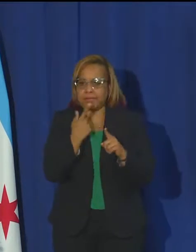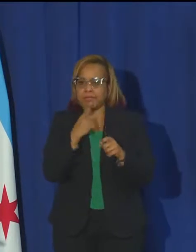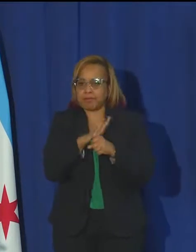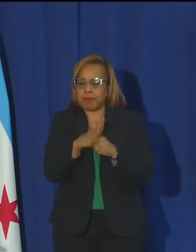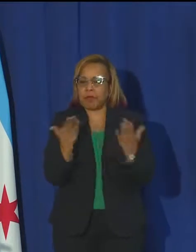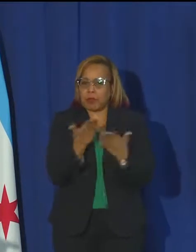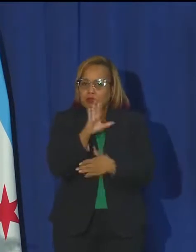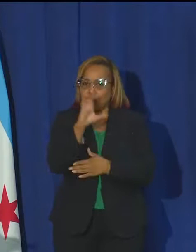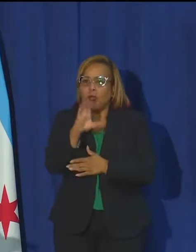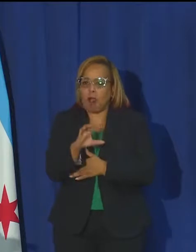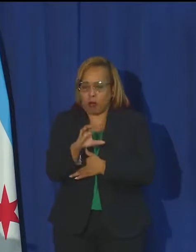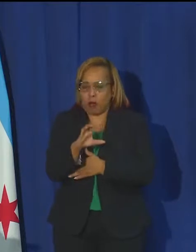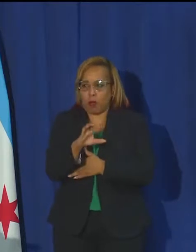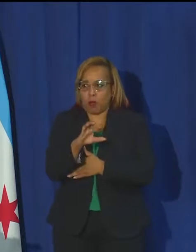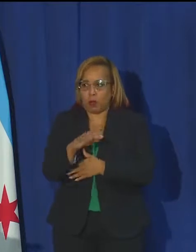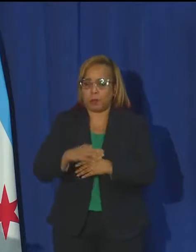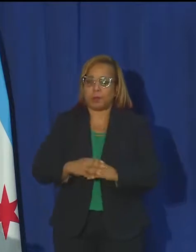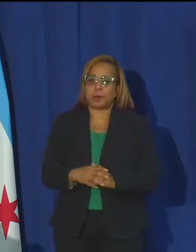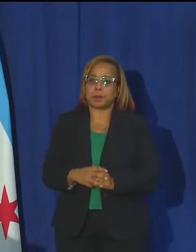adequate here in Chicago.